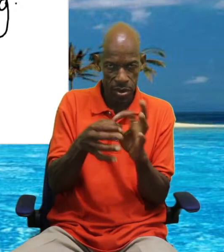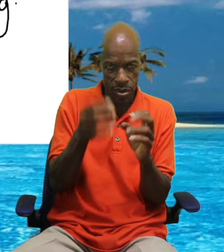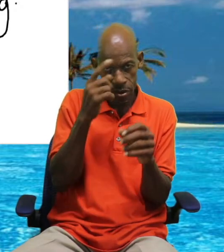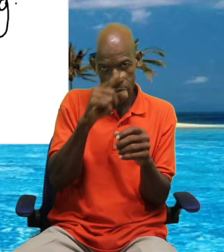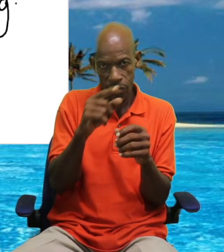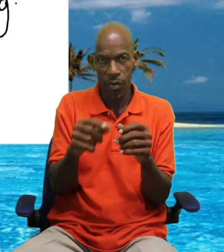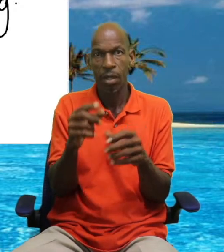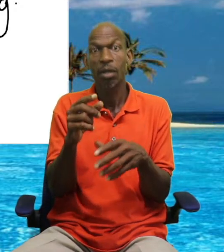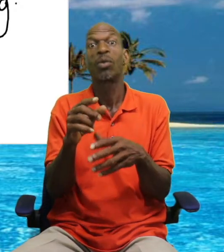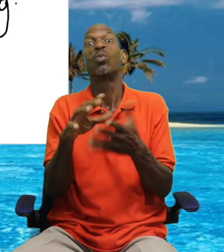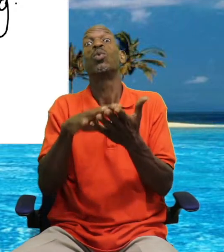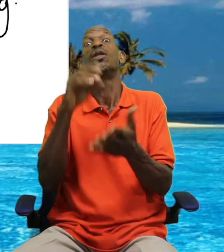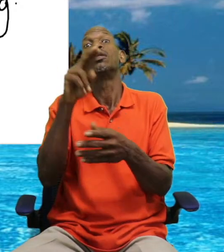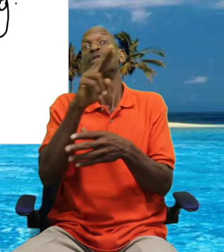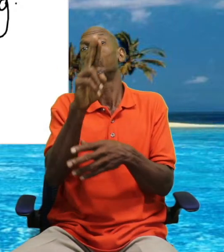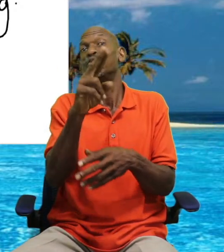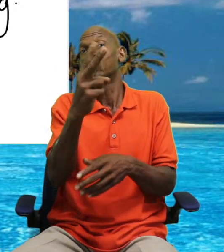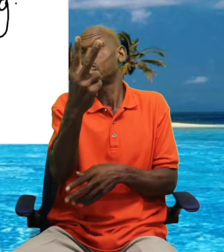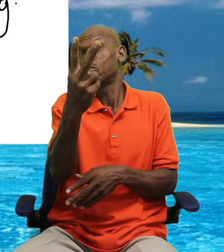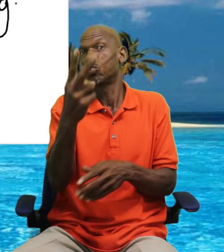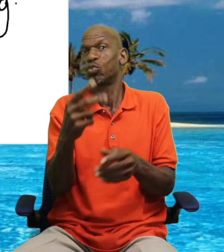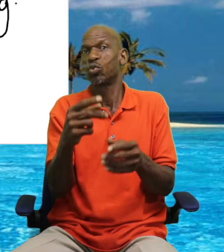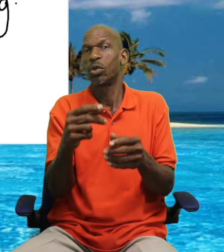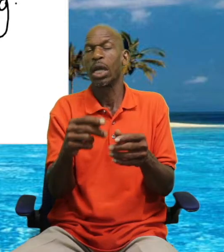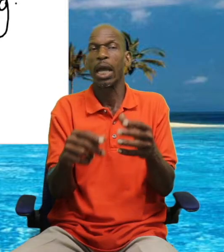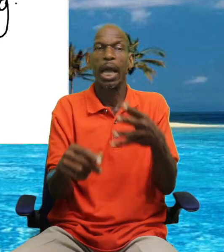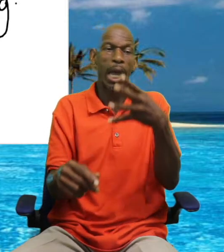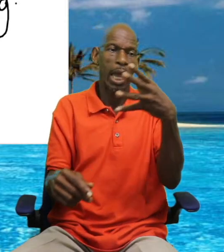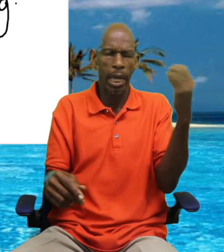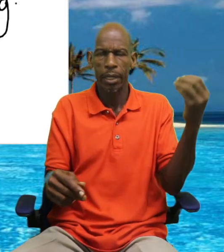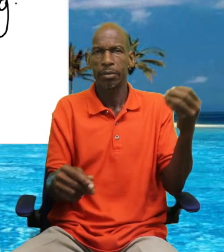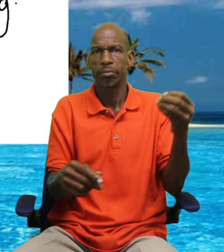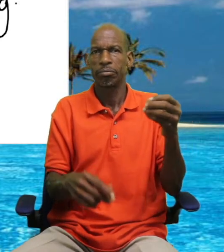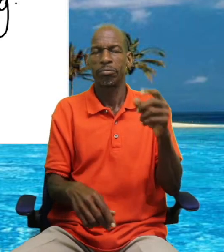did and we did but.